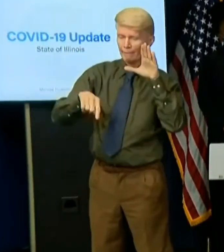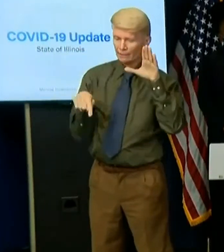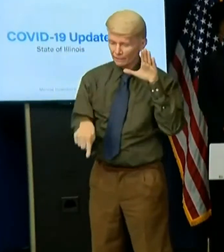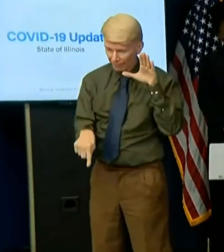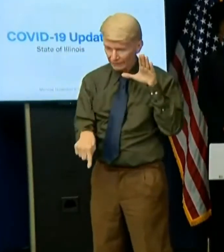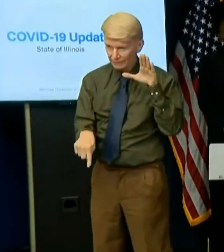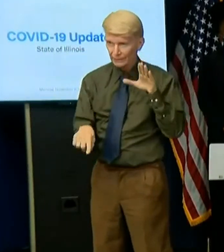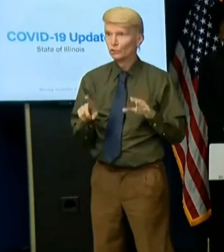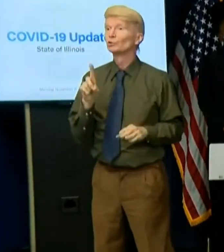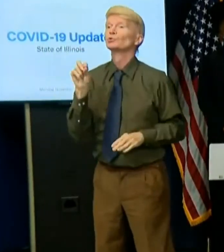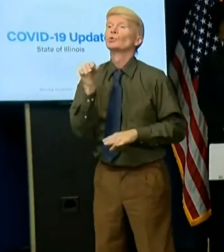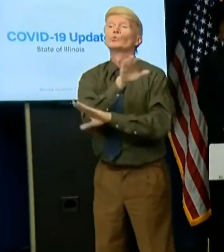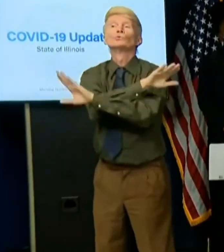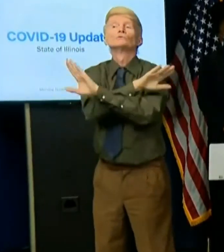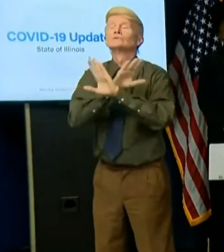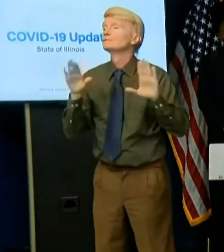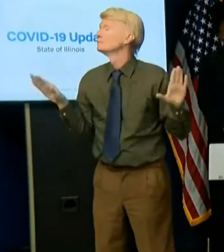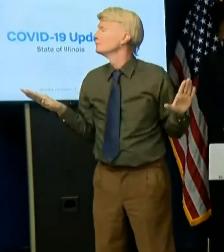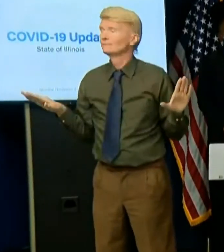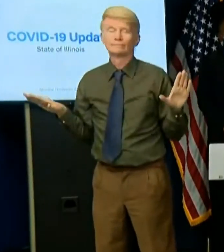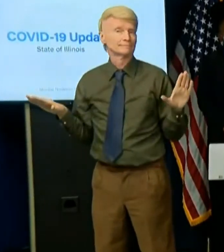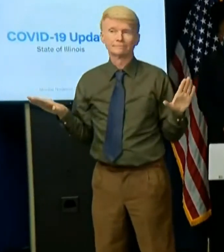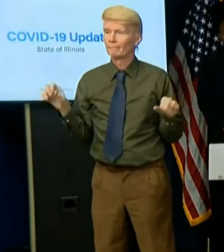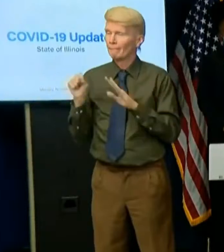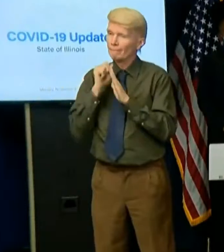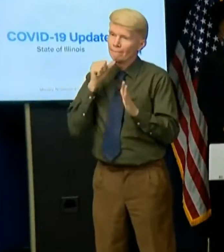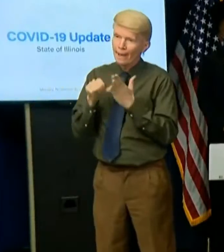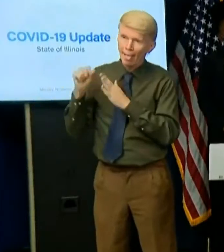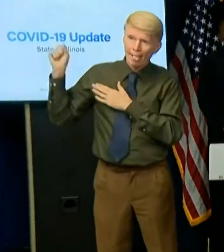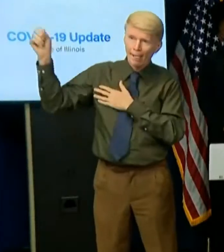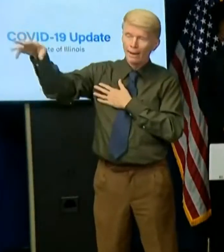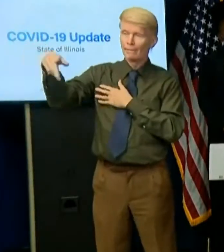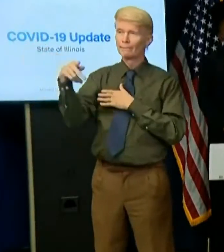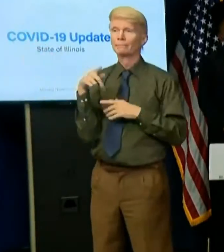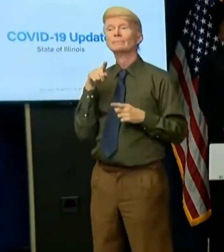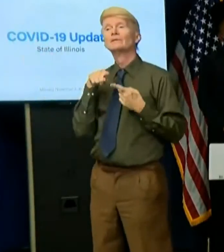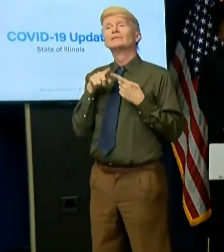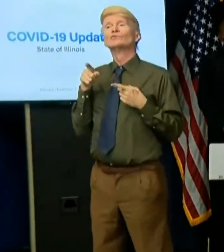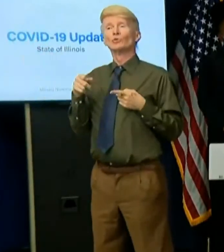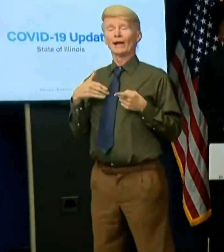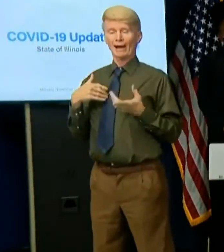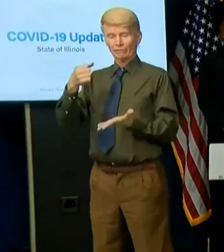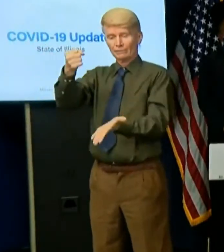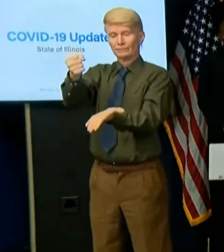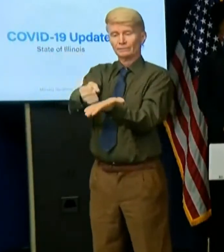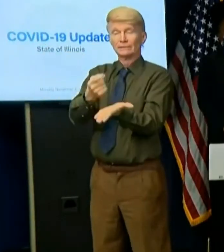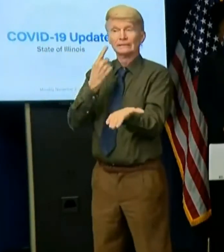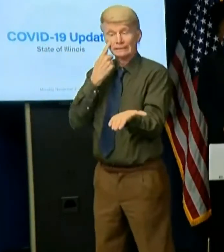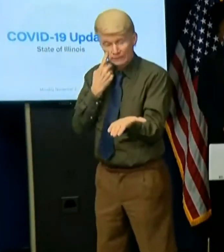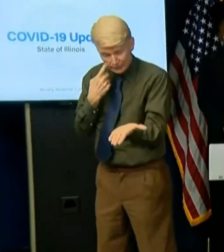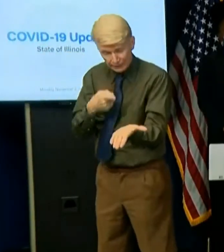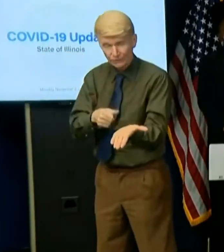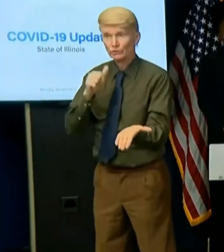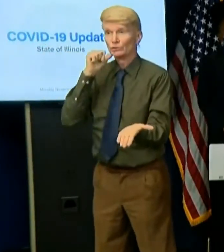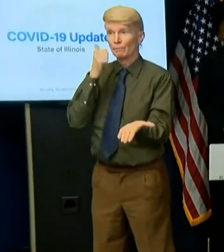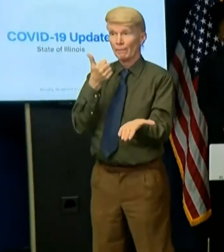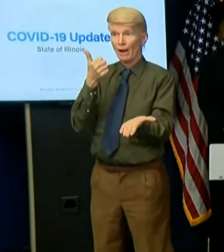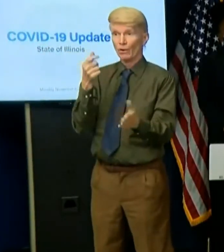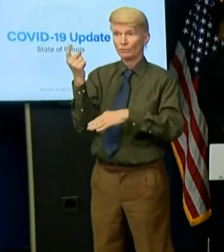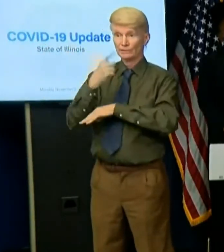Do not mail your ballot unless you take it directly to the post office and have it postmarked by